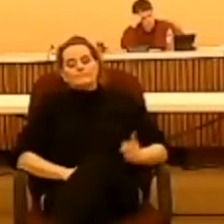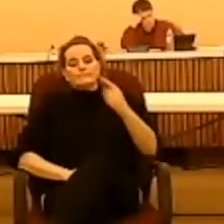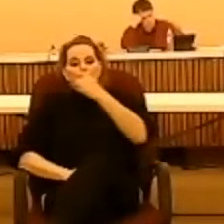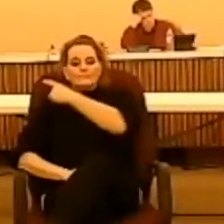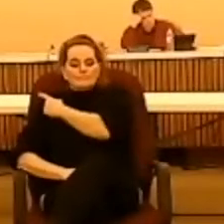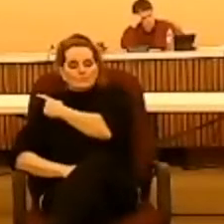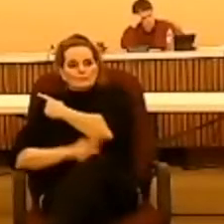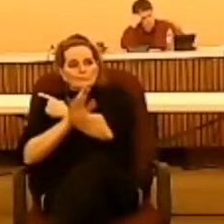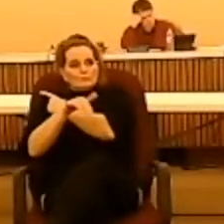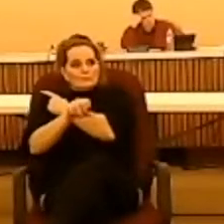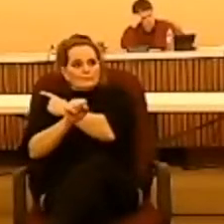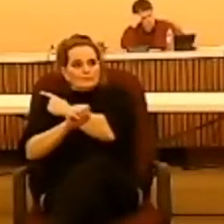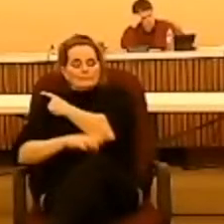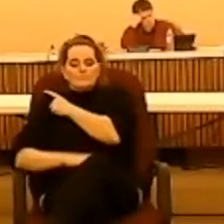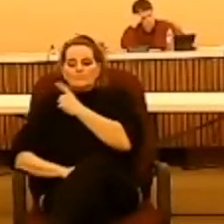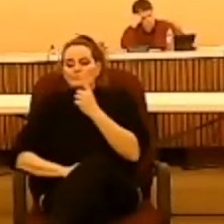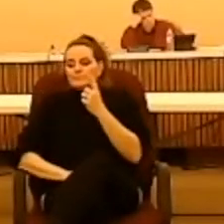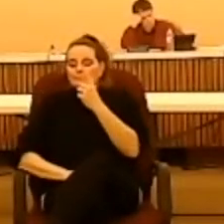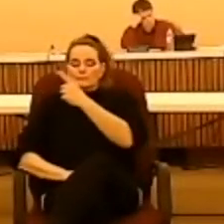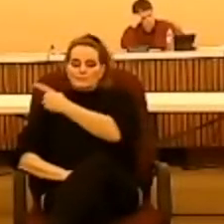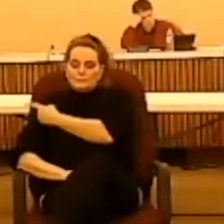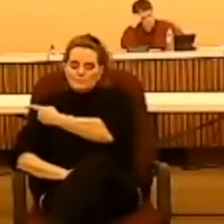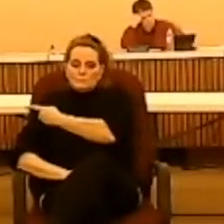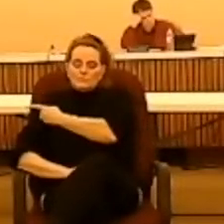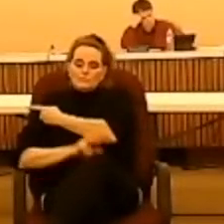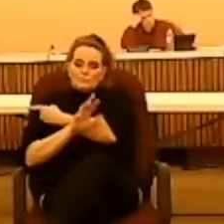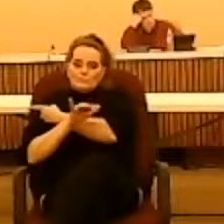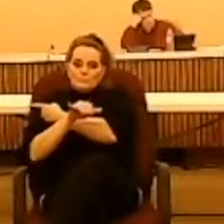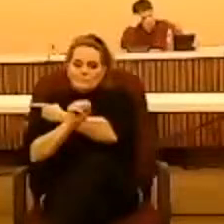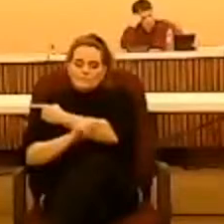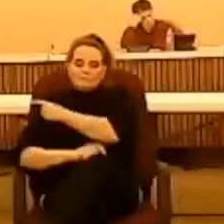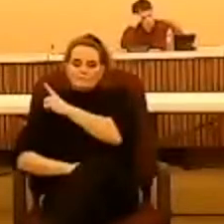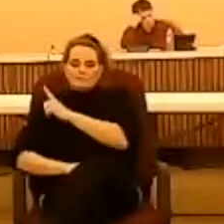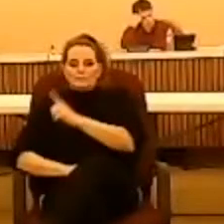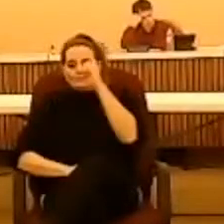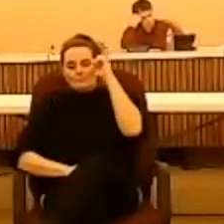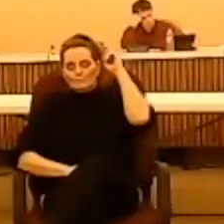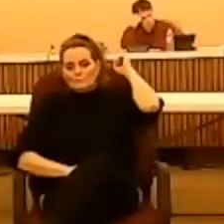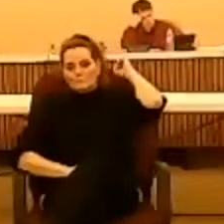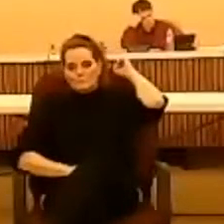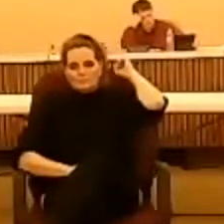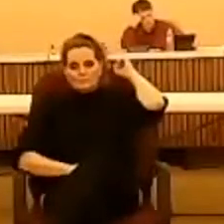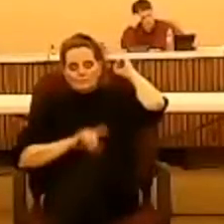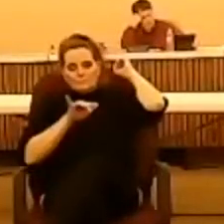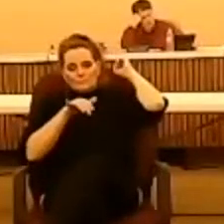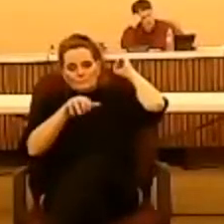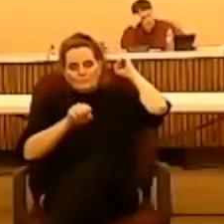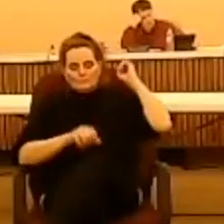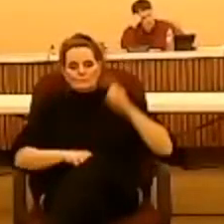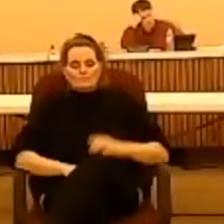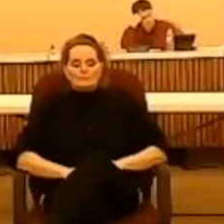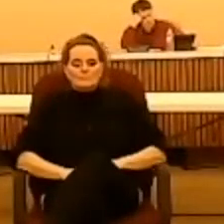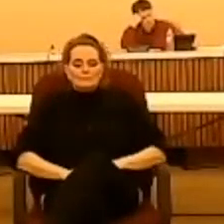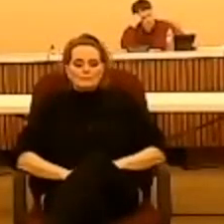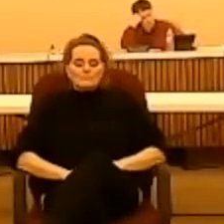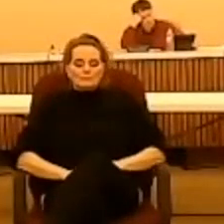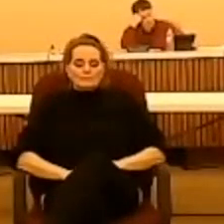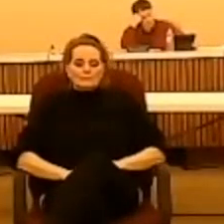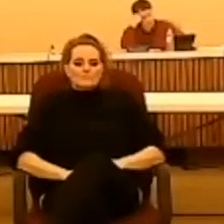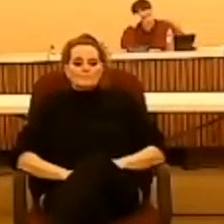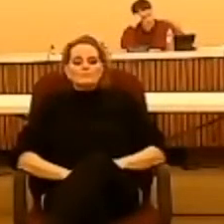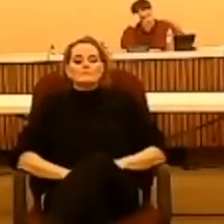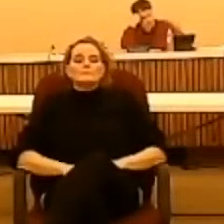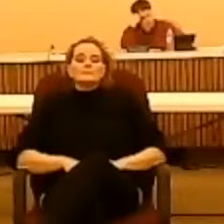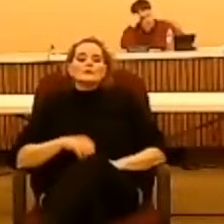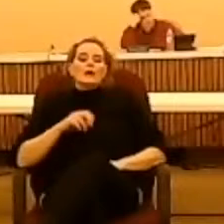Councilmember Safranek, Aye. Councilmember Bolsner, Aye. Supervisor Schultz. Aye. Fellow